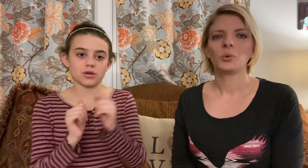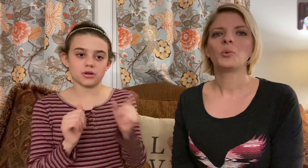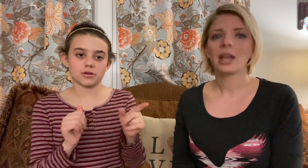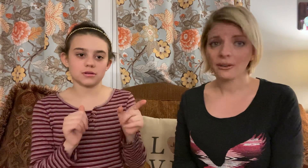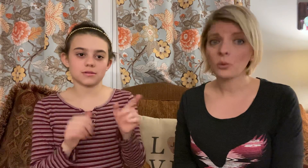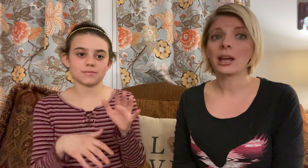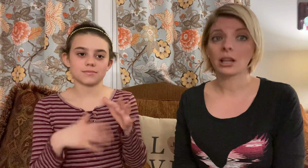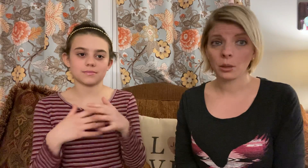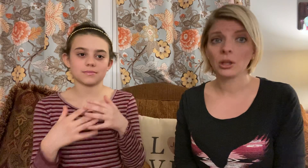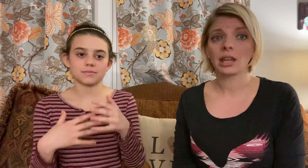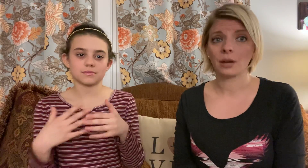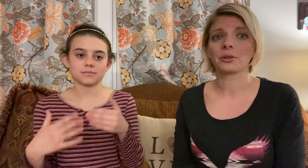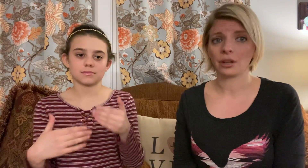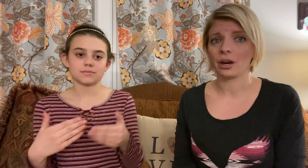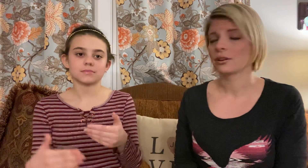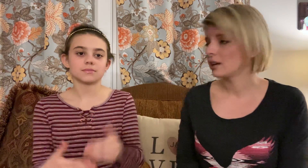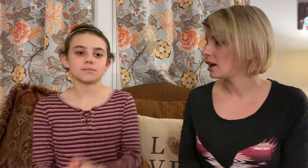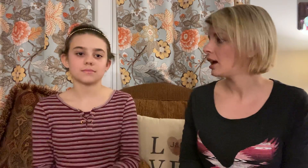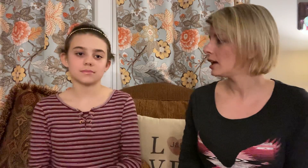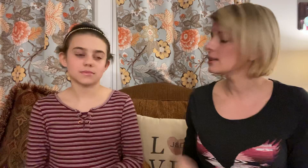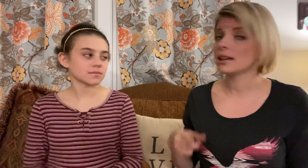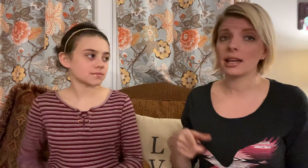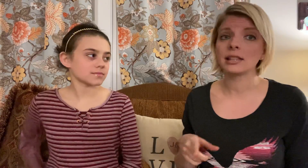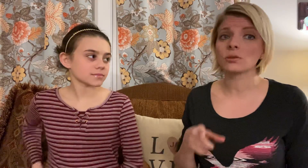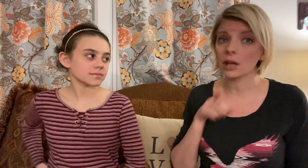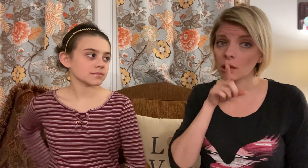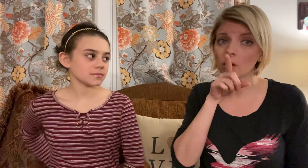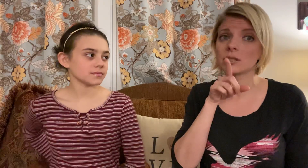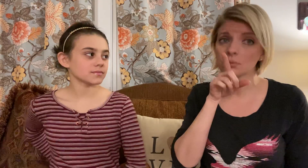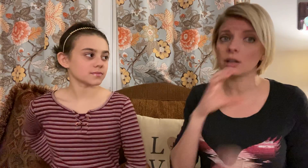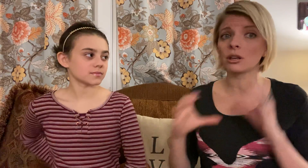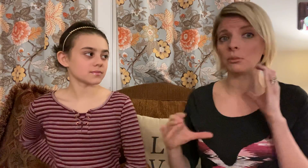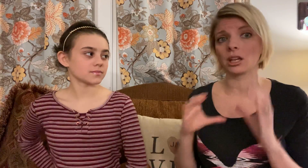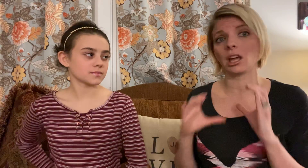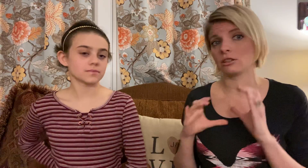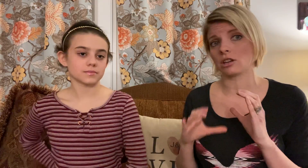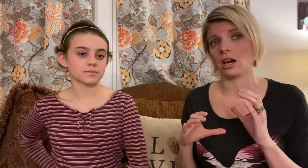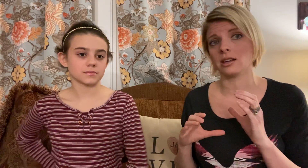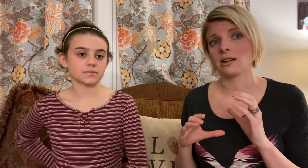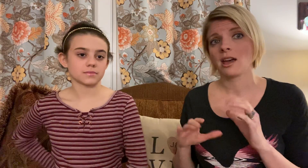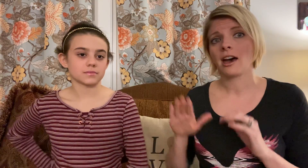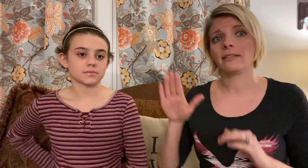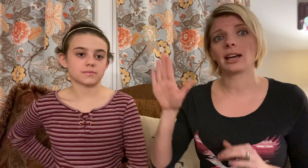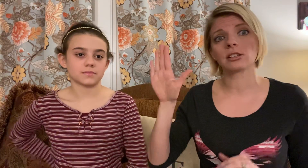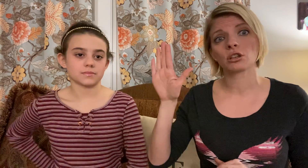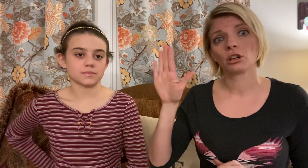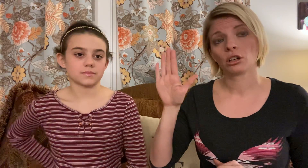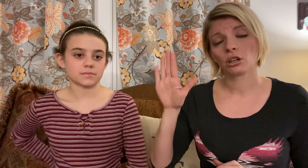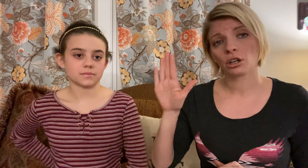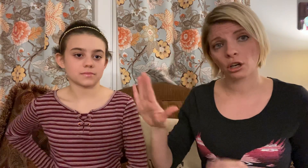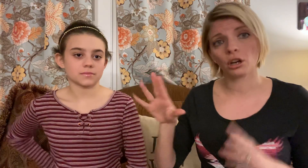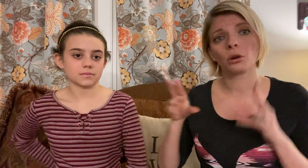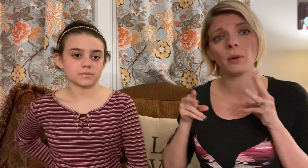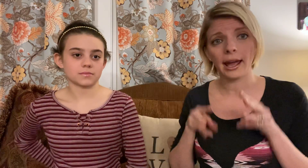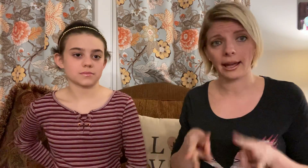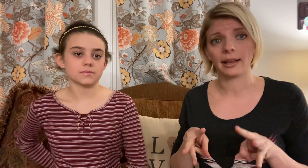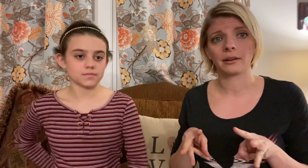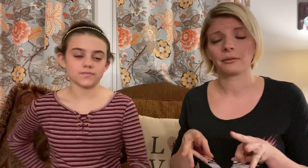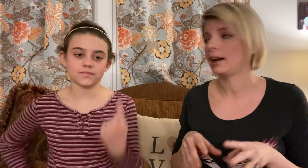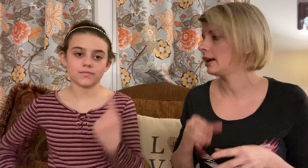we have a way to communicate with her. And it's real. It's real communication. And that's her way, right?